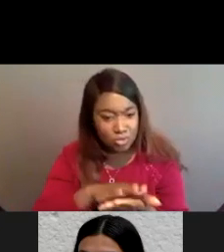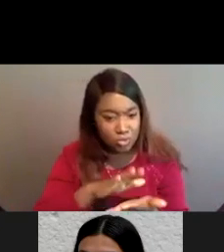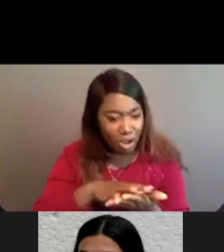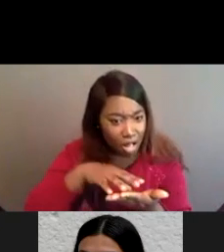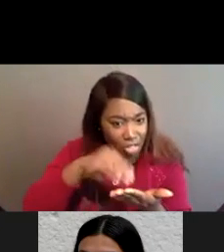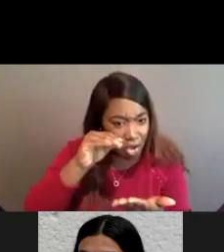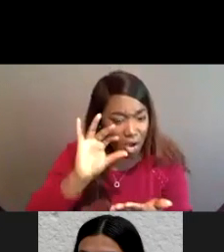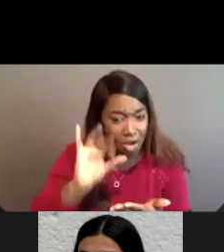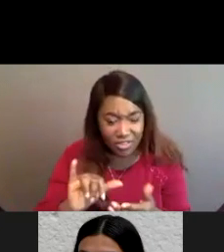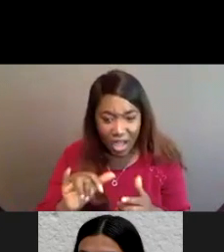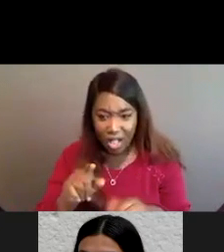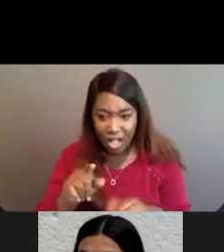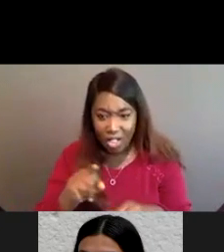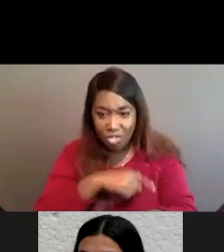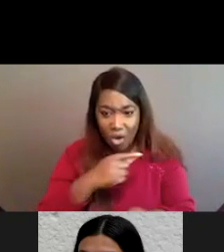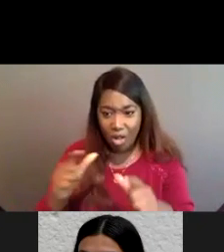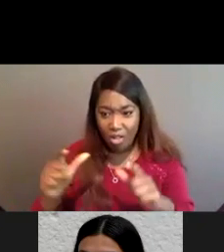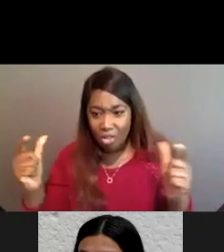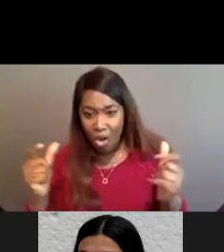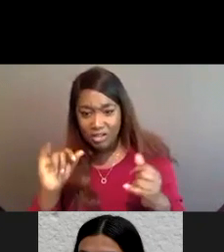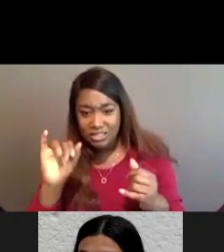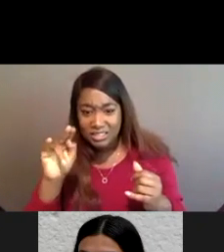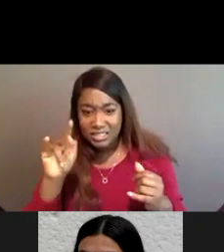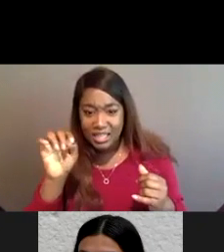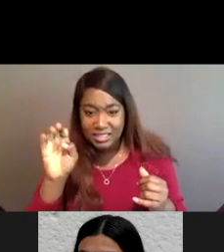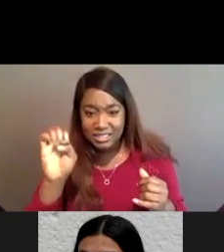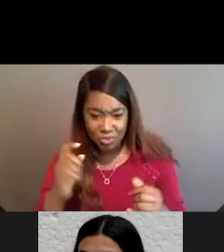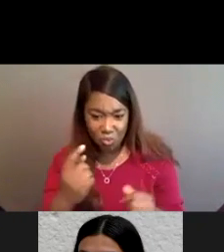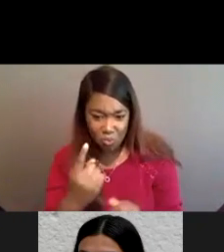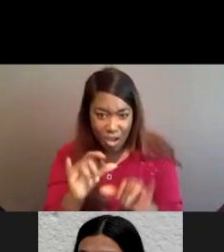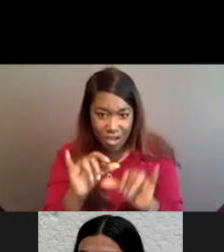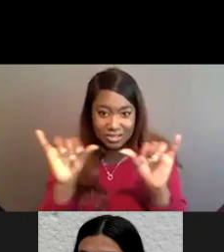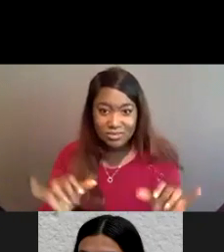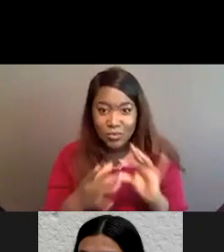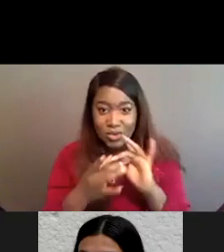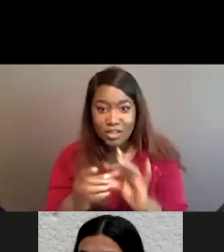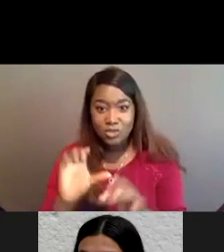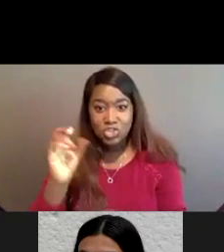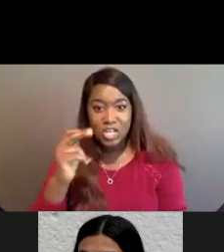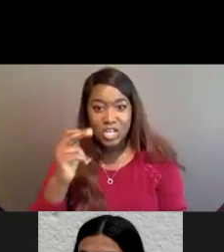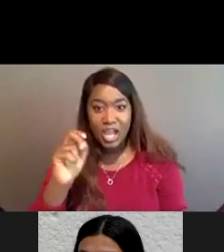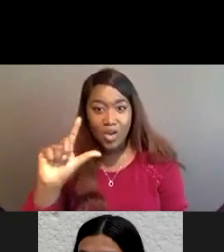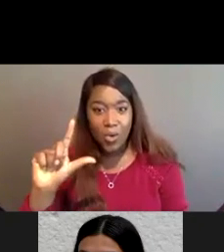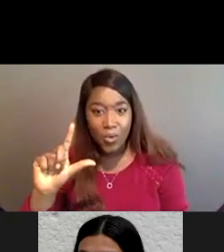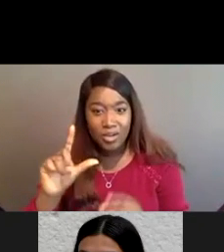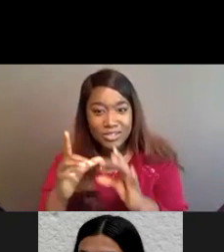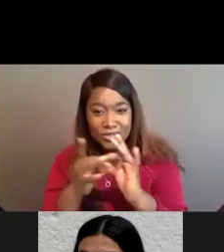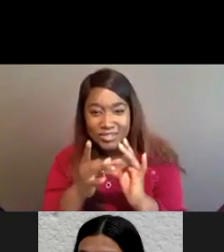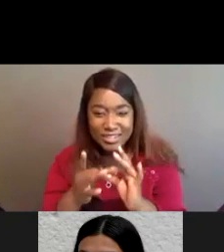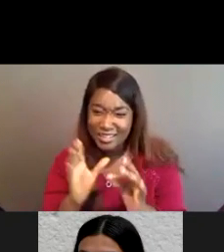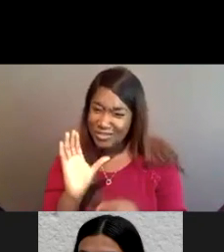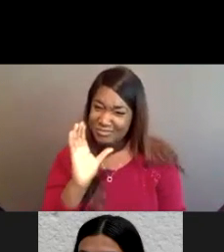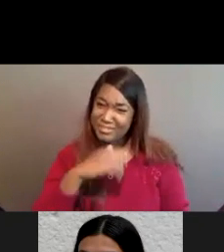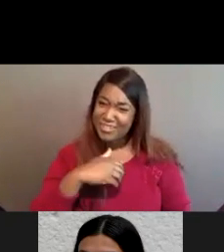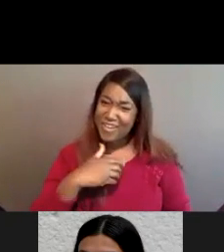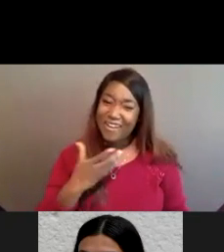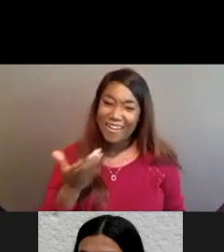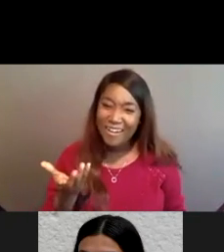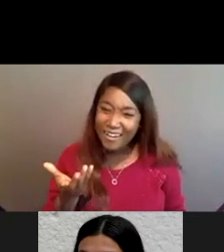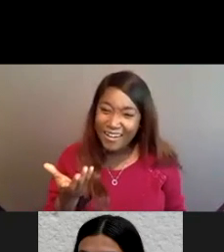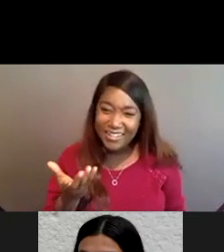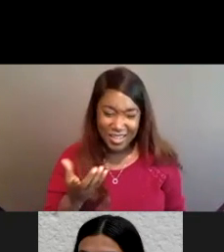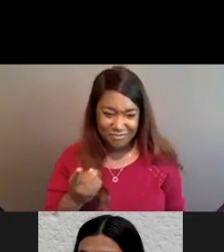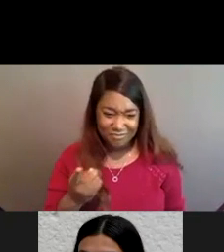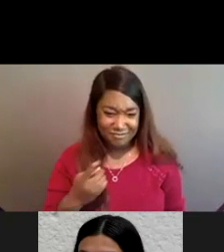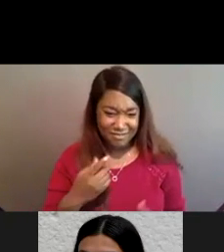a single system, right, by their channel association, it sounded like the most bizarre thing to me. So what does the lung where I breathe have to do with the